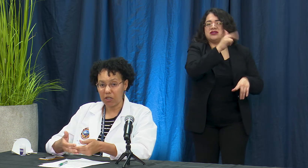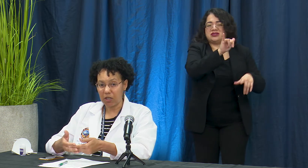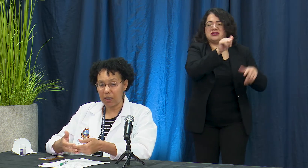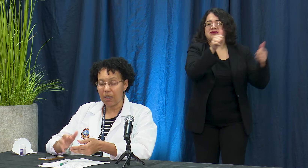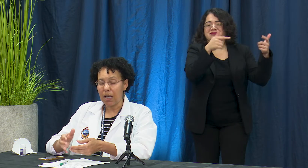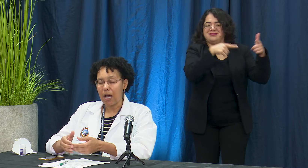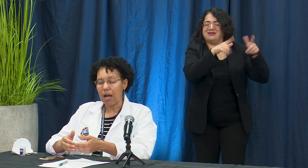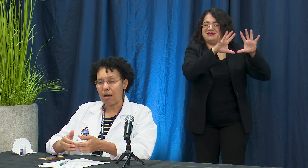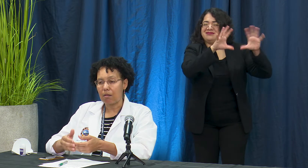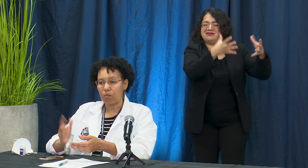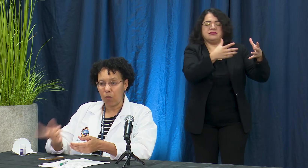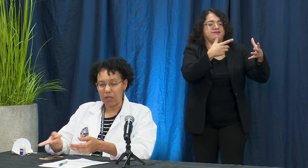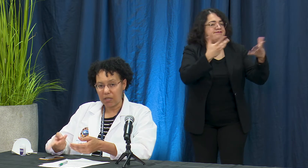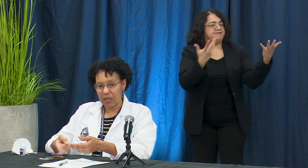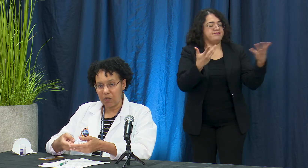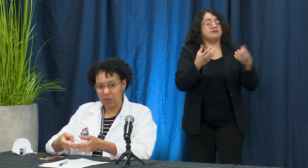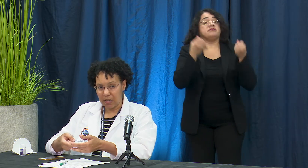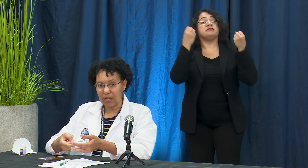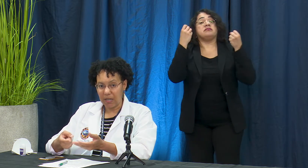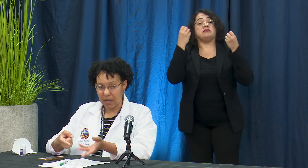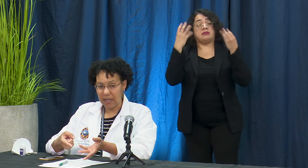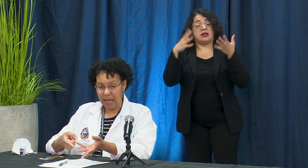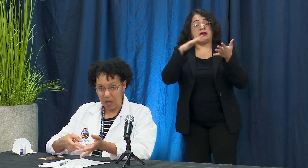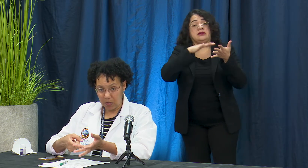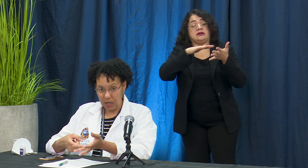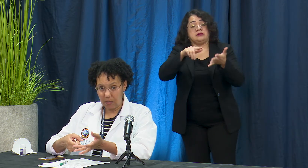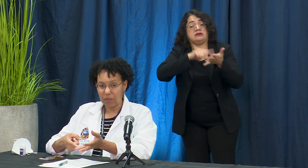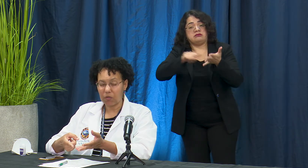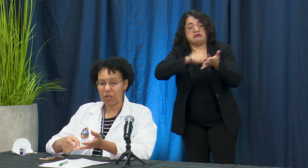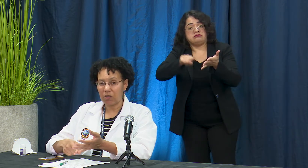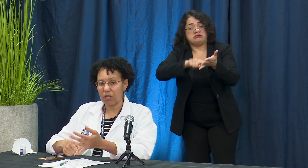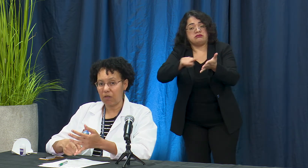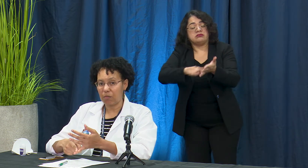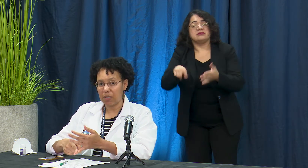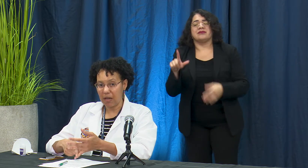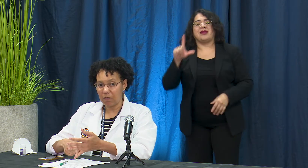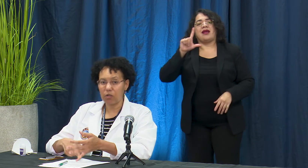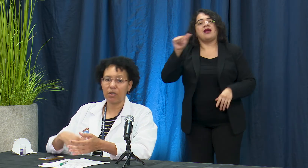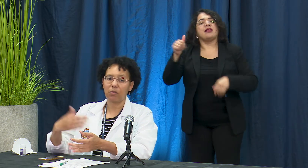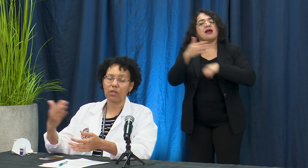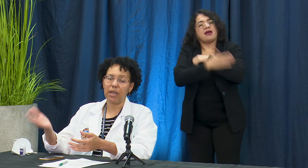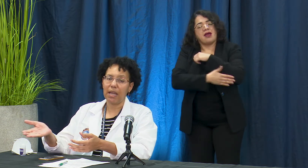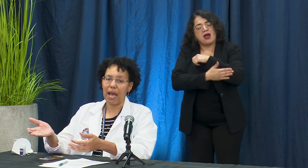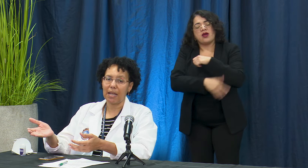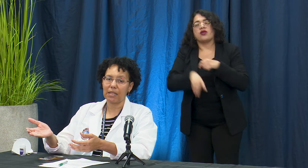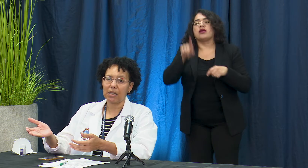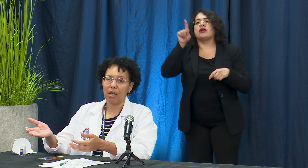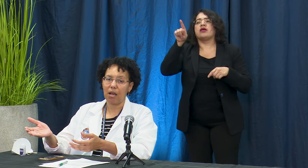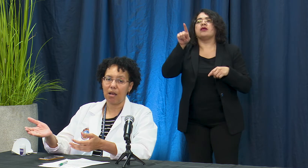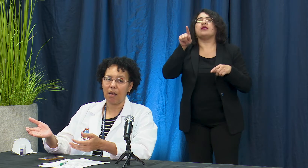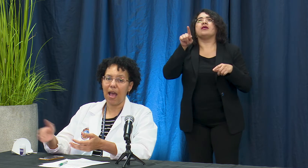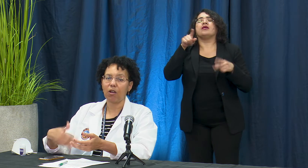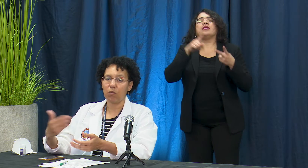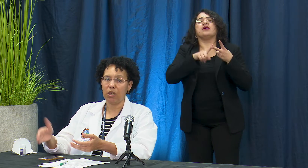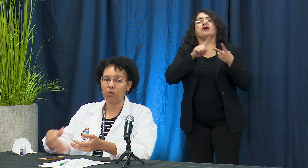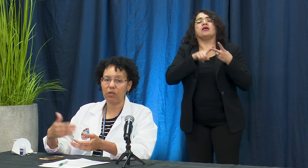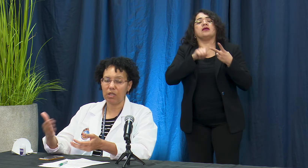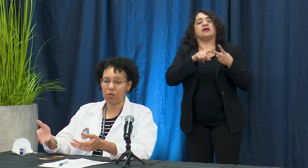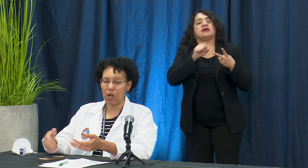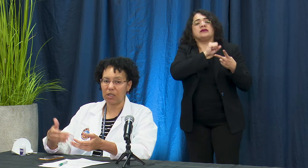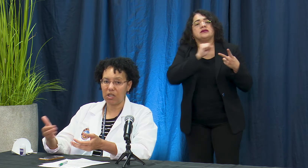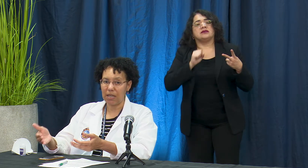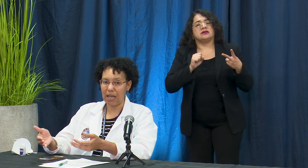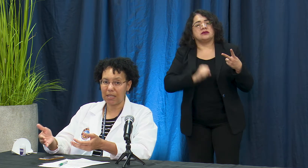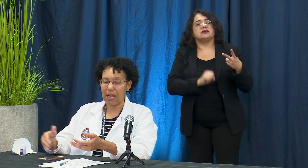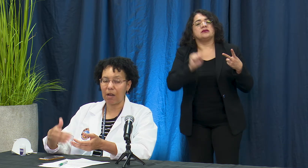that question. One of the studies was in LA County. There was another study from Stanford that was looking at how can we use